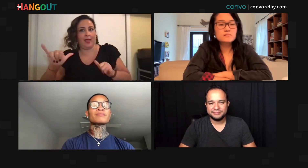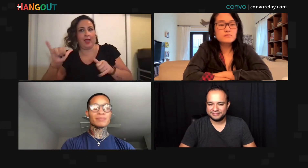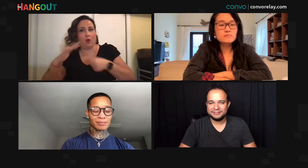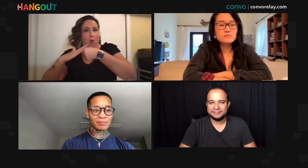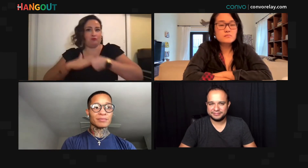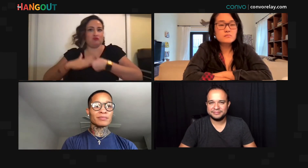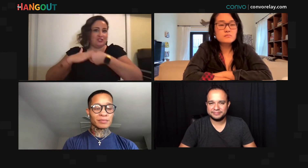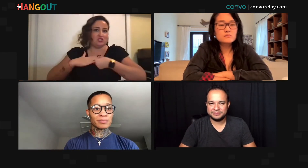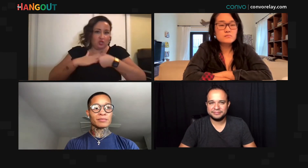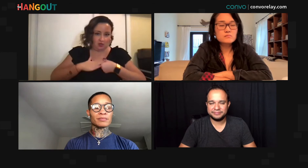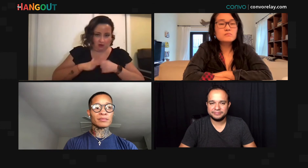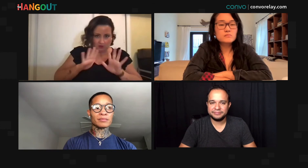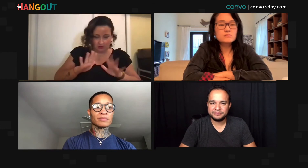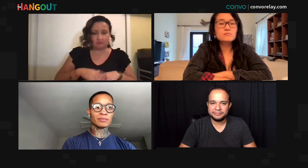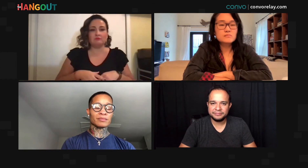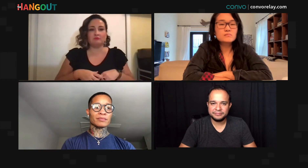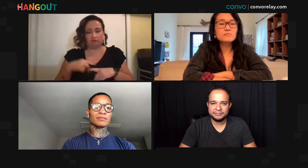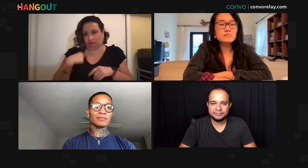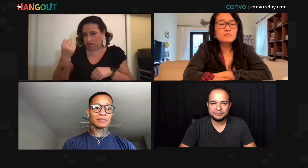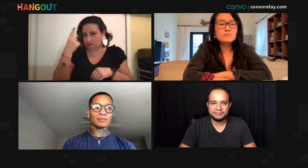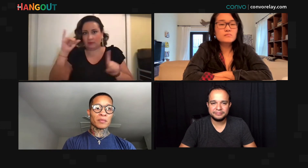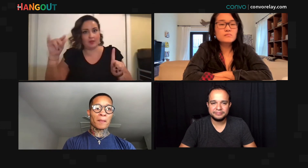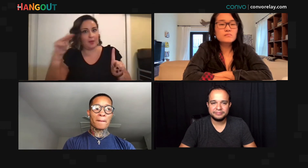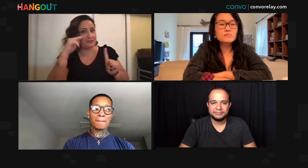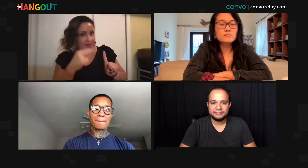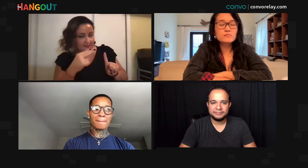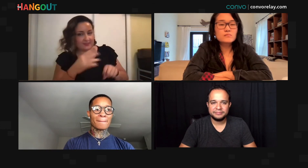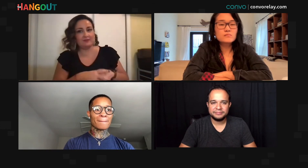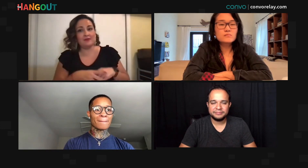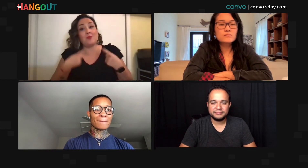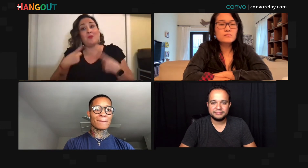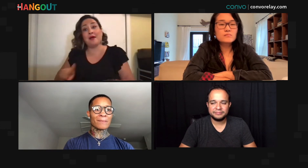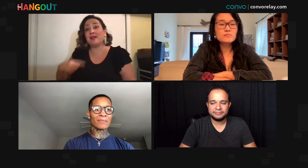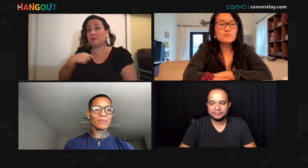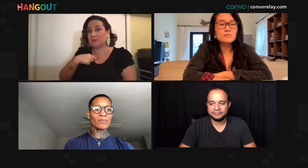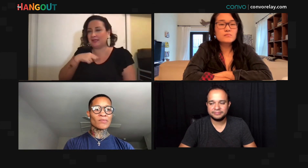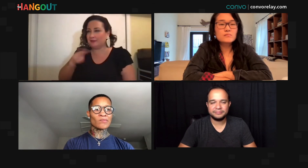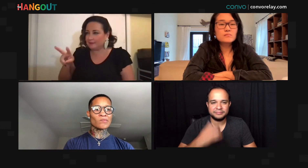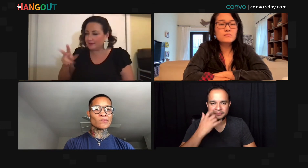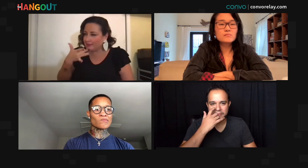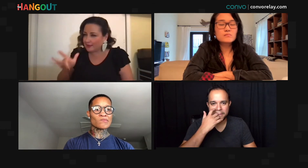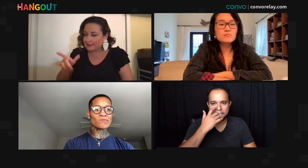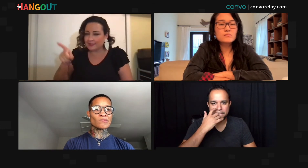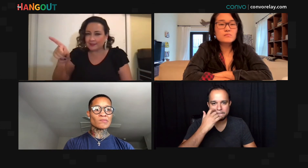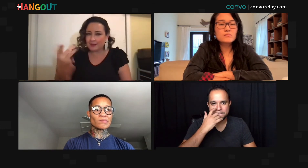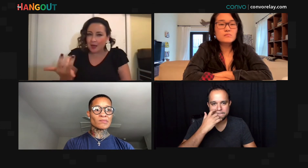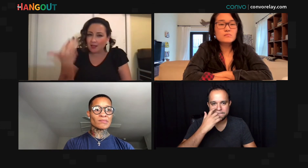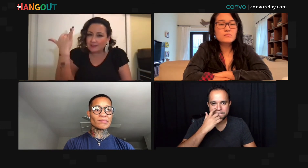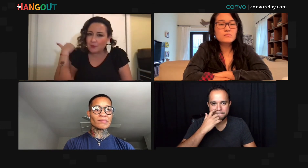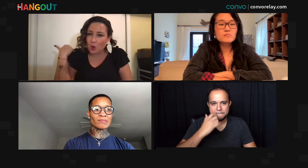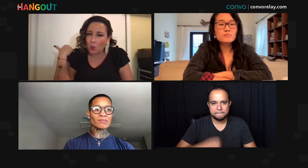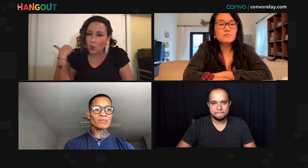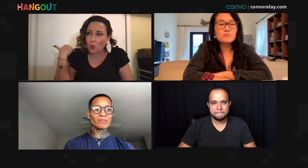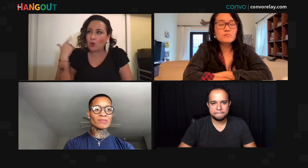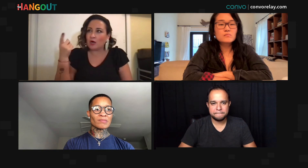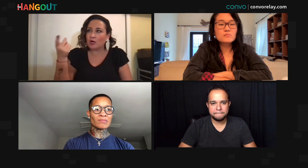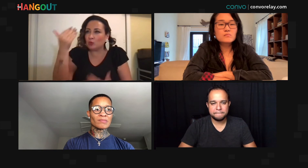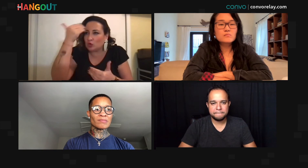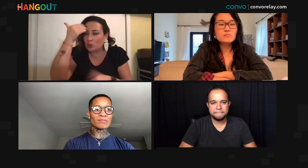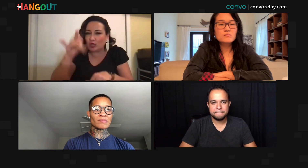And they may not have grown up with that oppression in their life. And I do understand that perspective, but I look at them and I think,